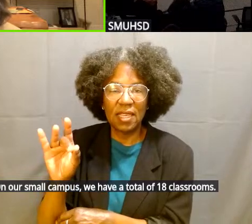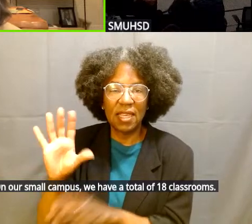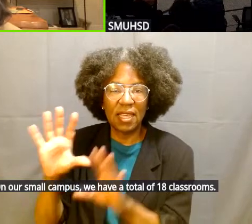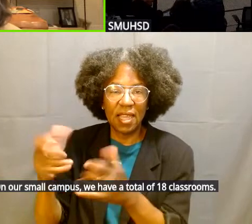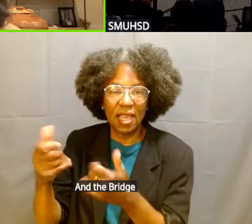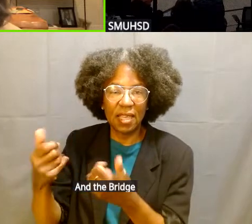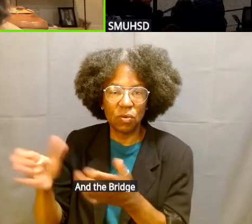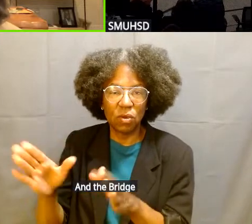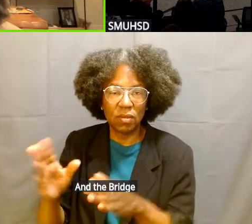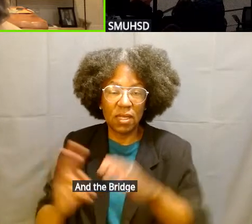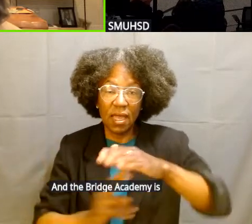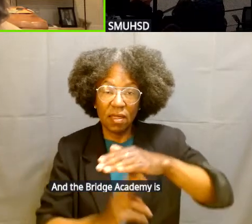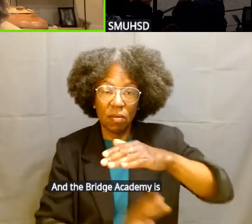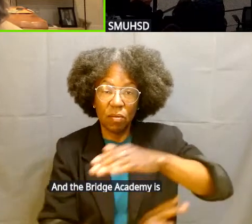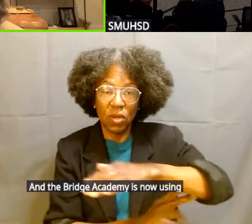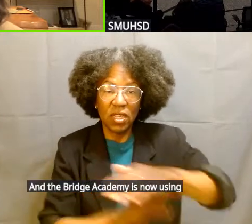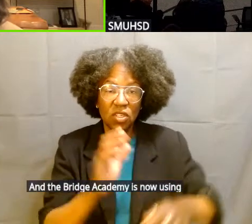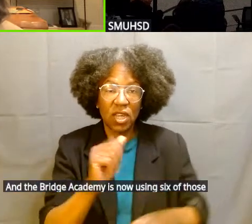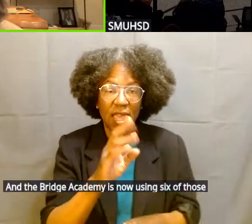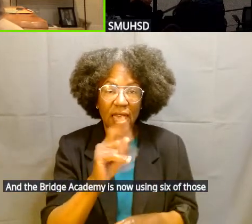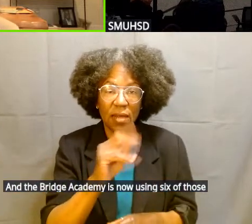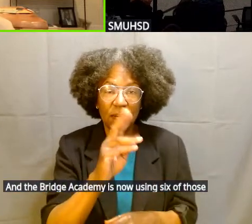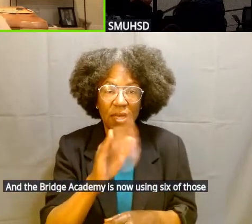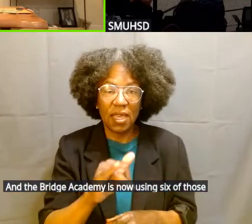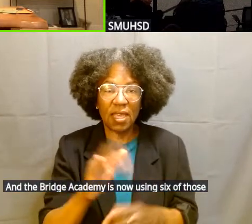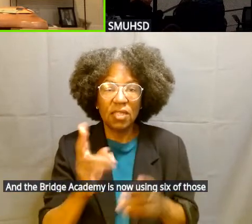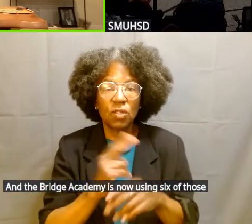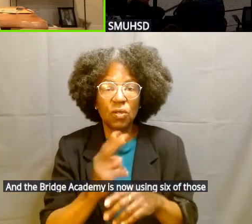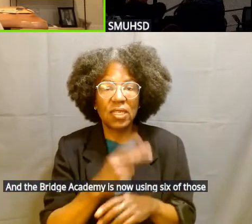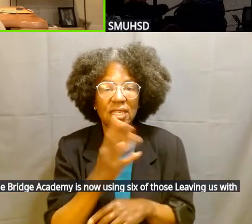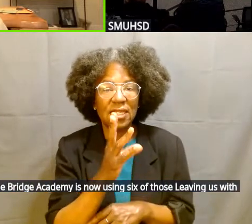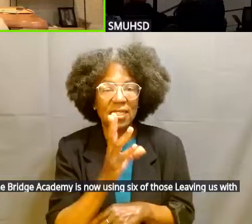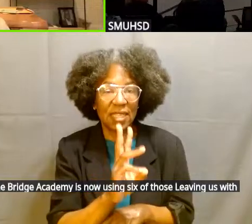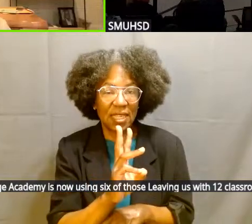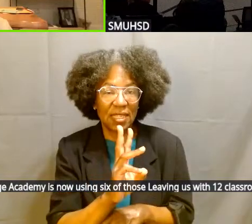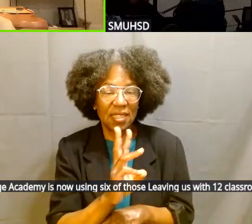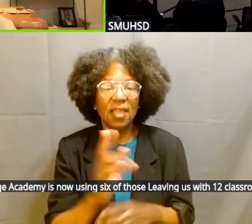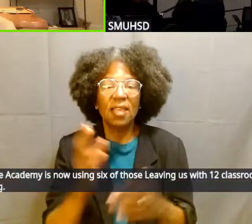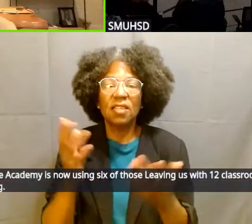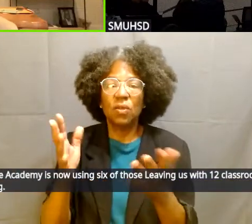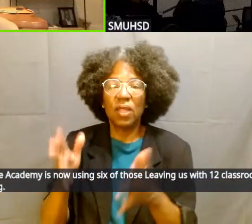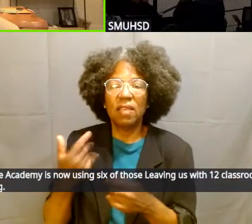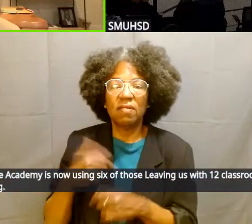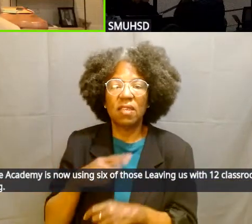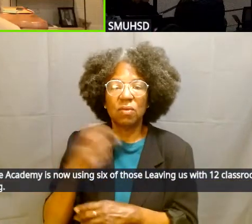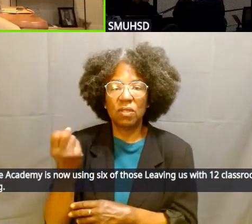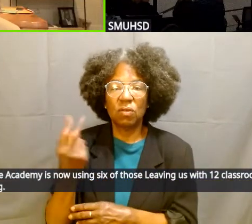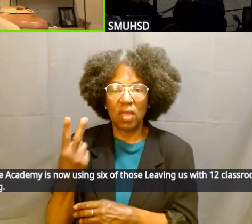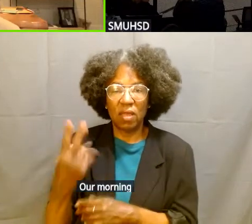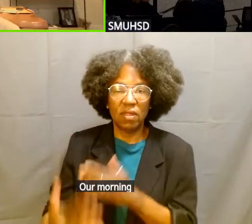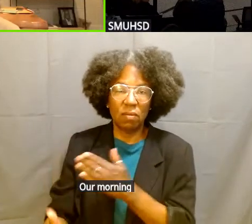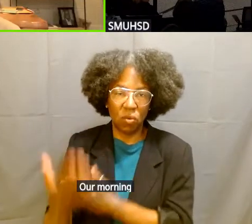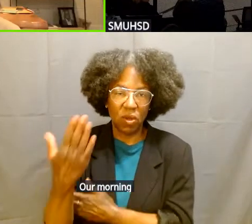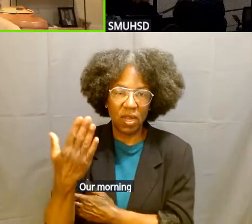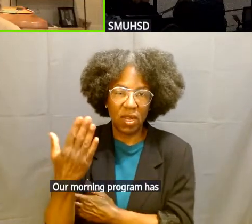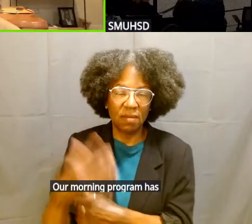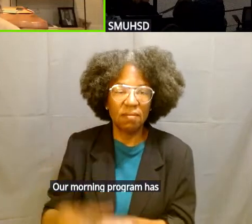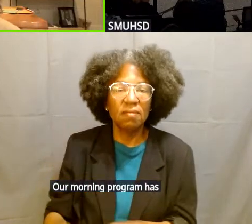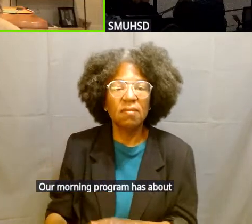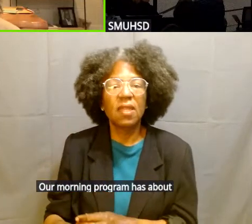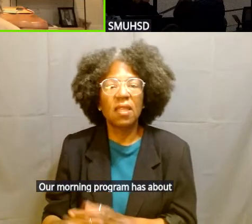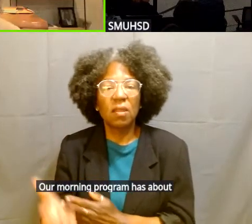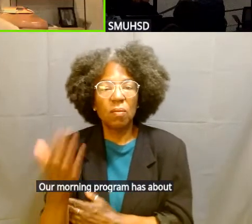is now using 6 of those, leaving us with 12 classrooms in the morning. Our morning program has about